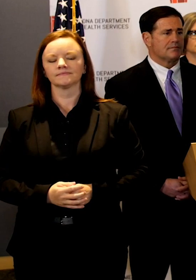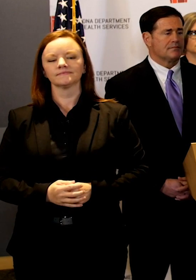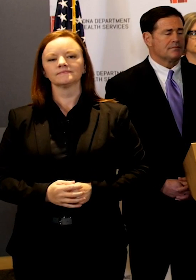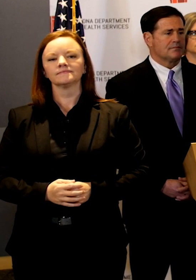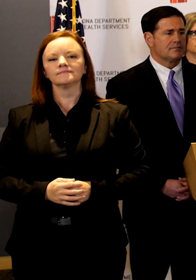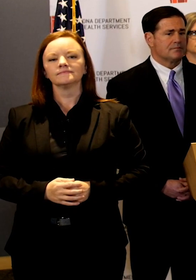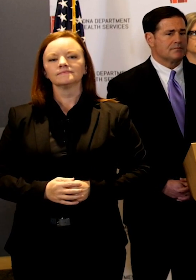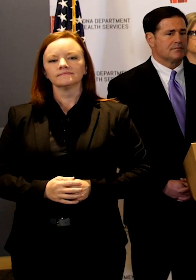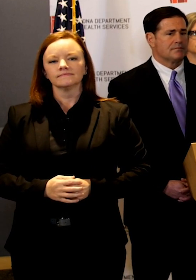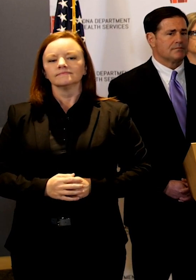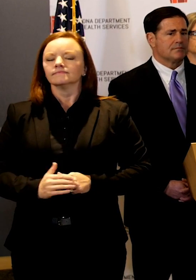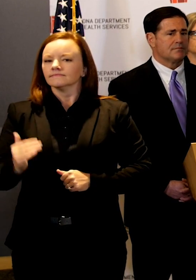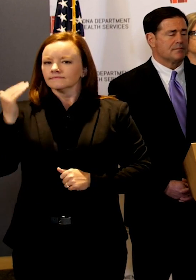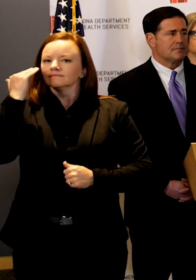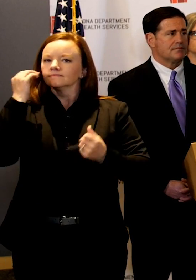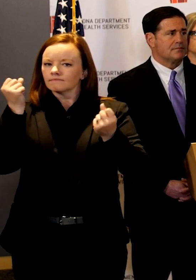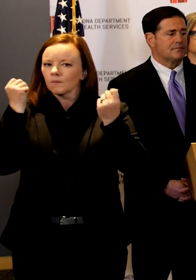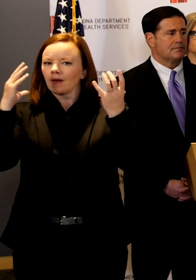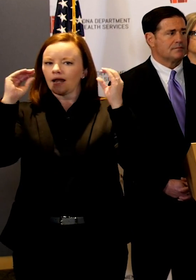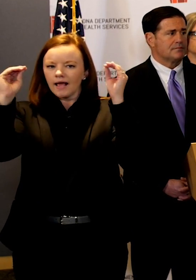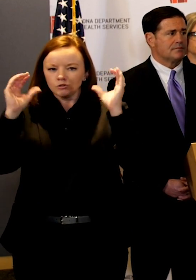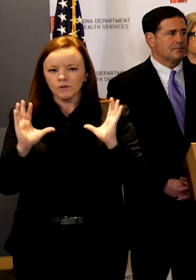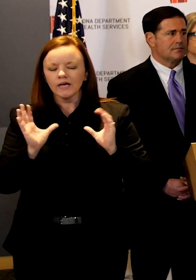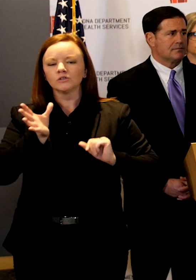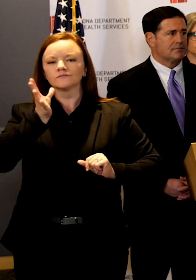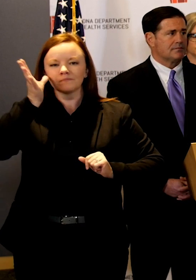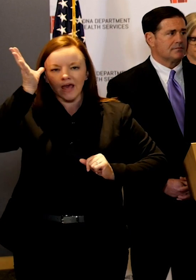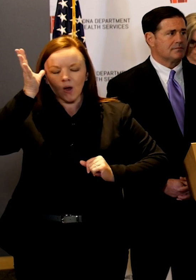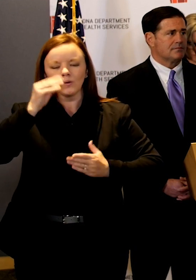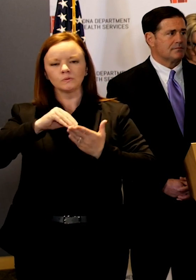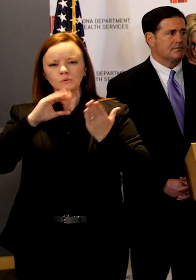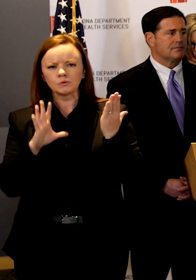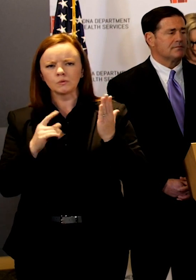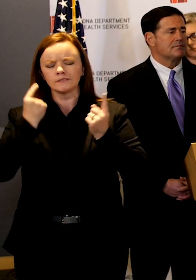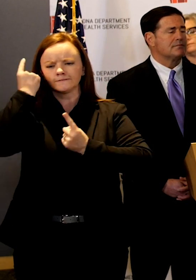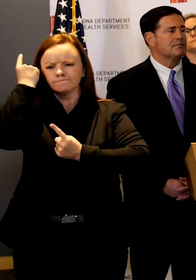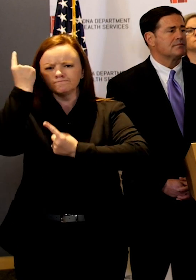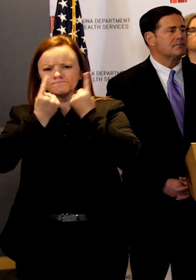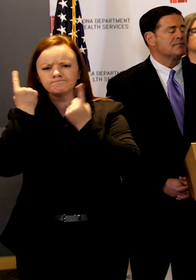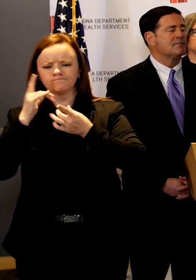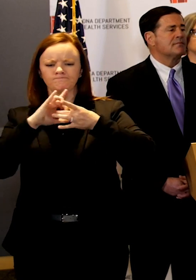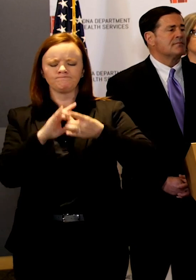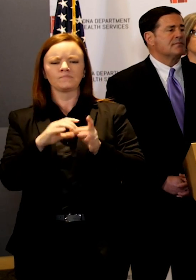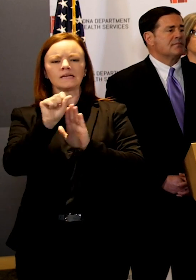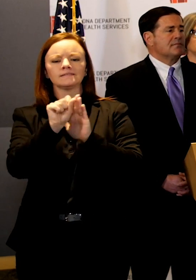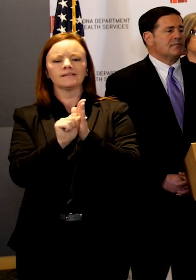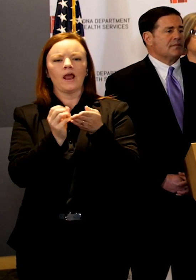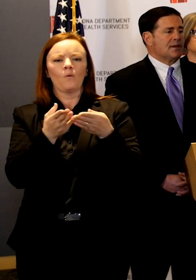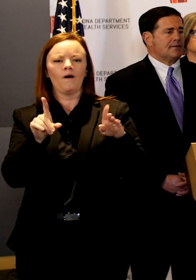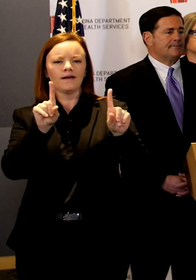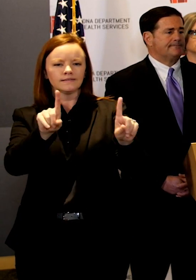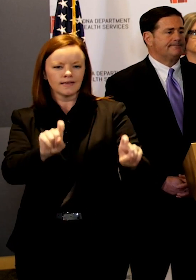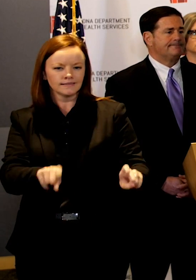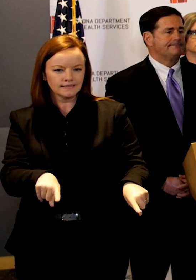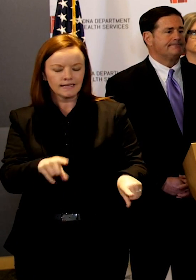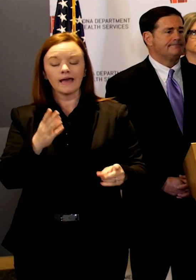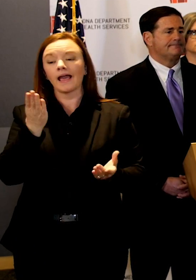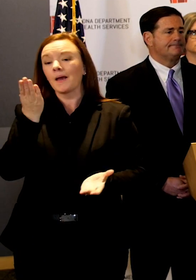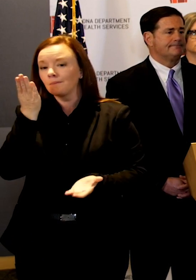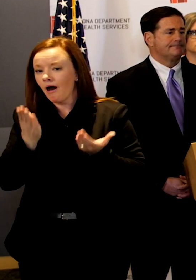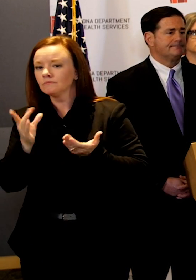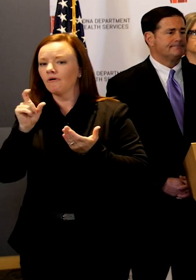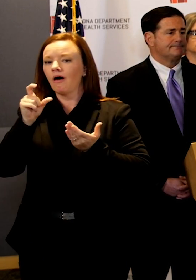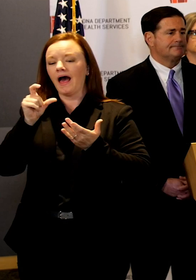I know that many educators, parents, and students are wondering about statewide testing and the potential for makeup days in the